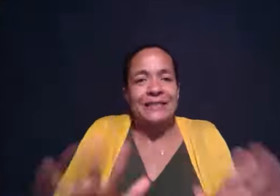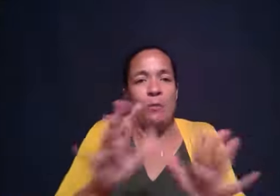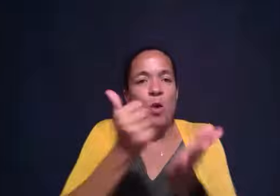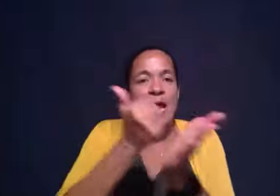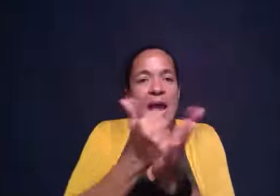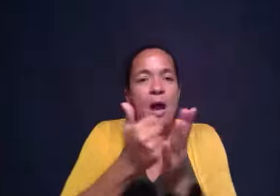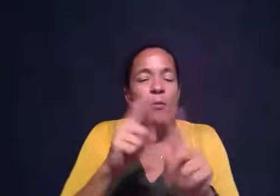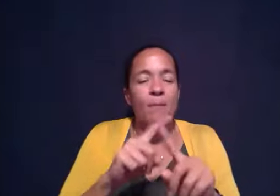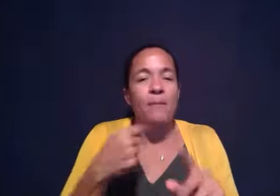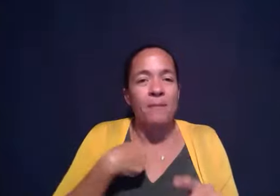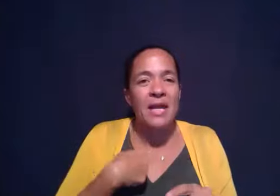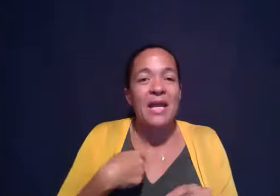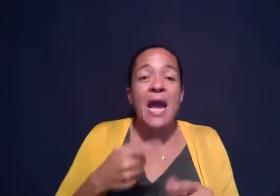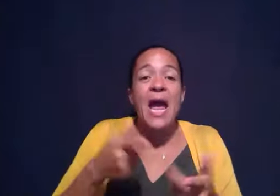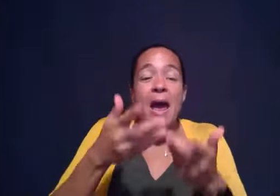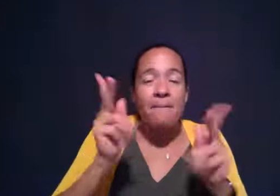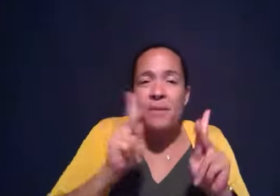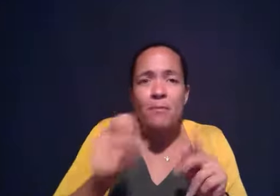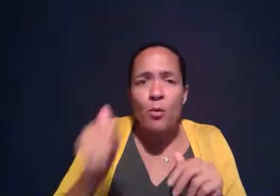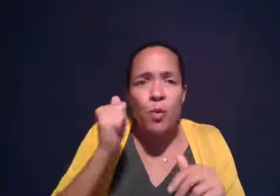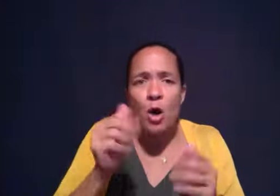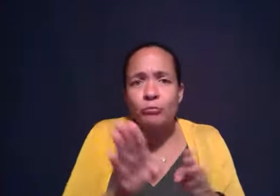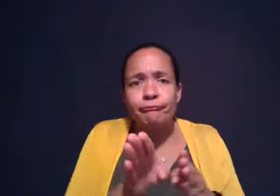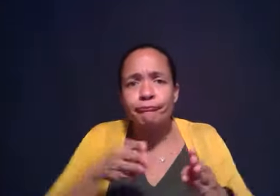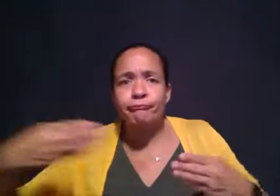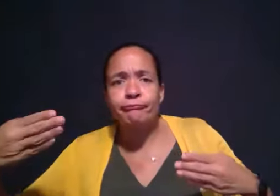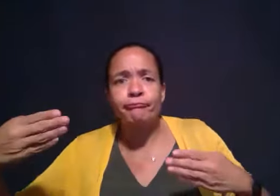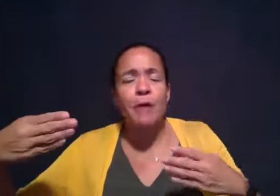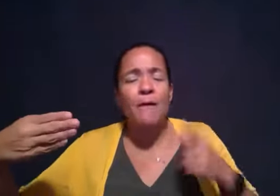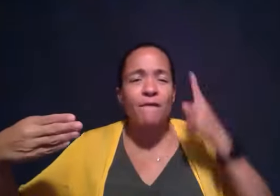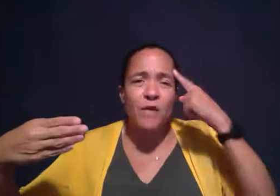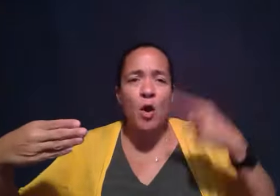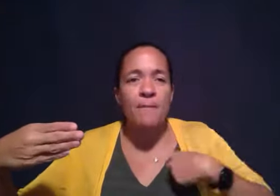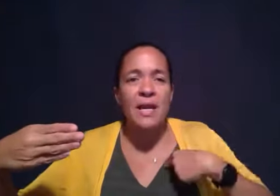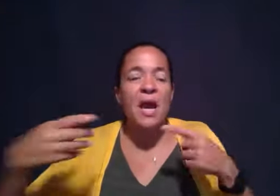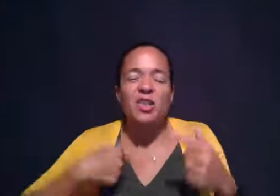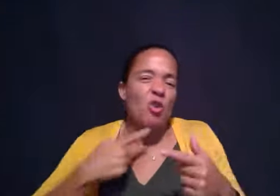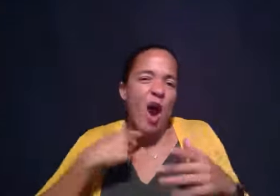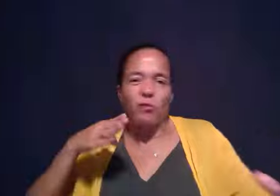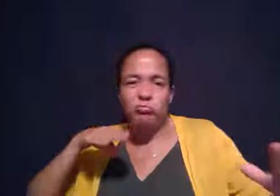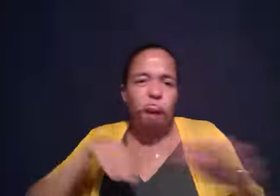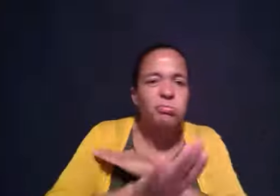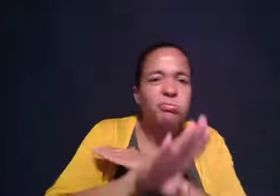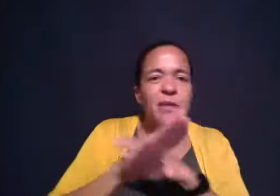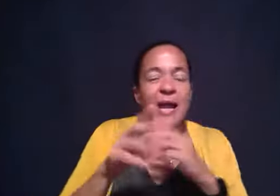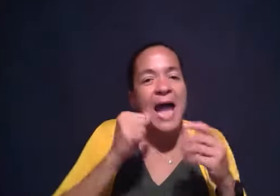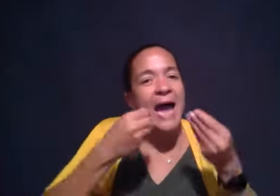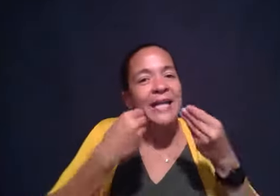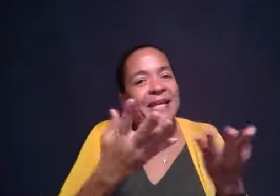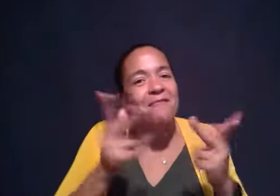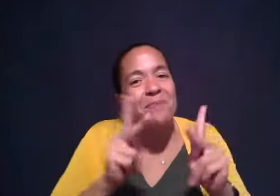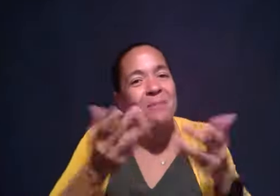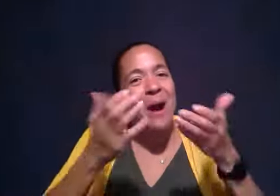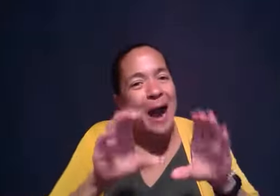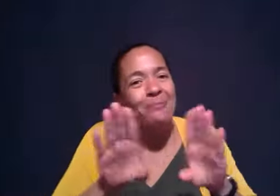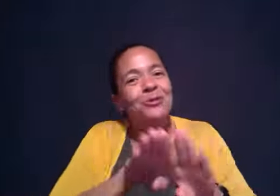slamming my way in without ever giving anyone the opportunity to. And I don't know that. I don't know that what I believe about